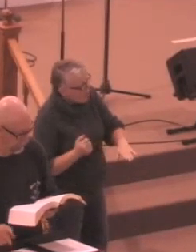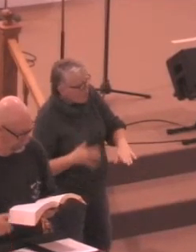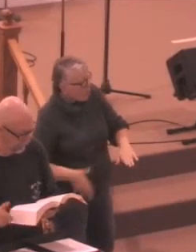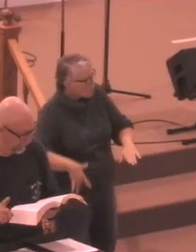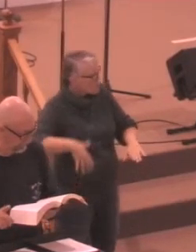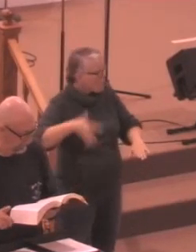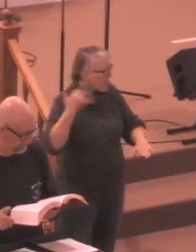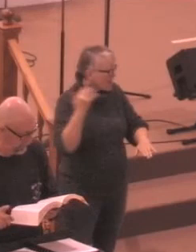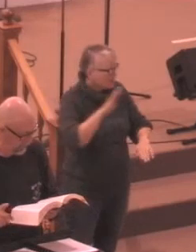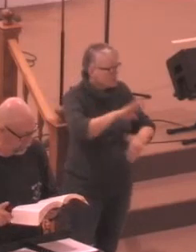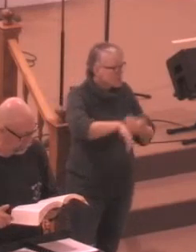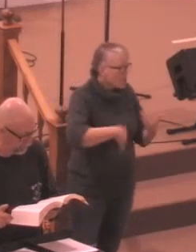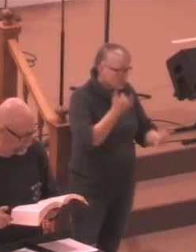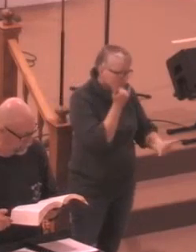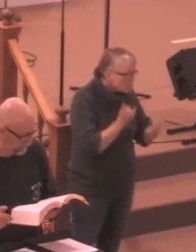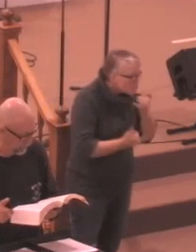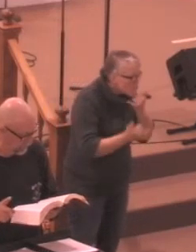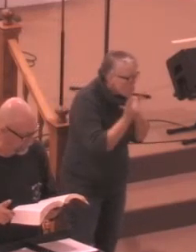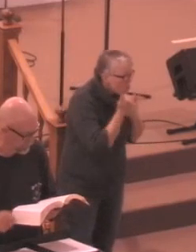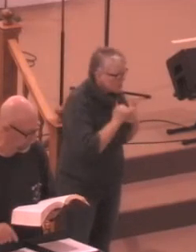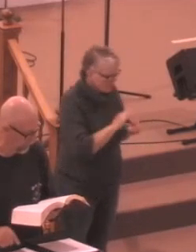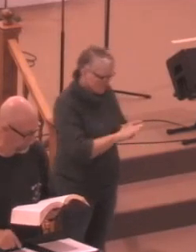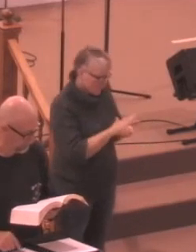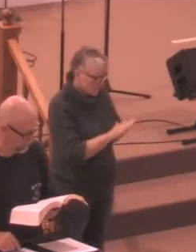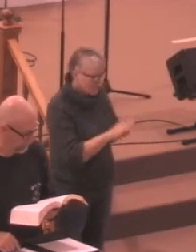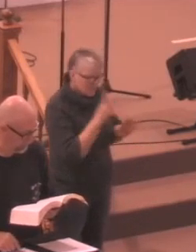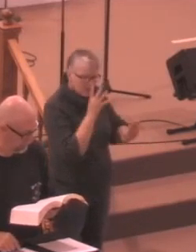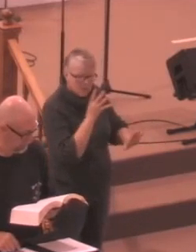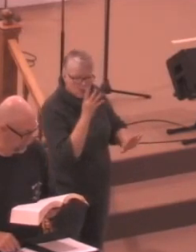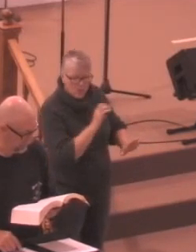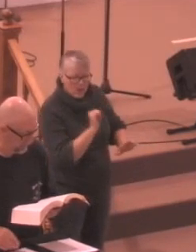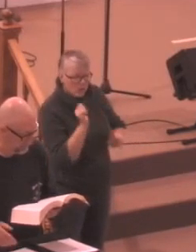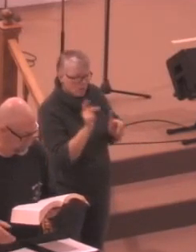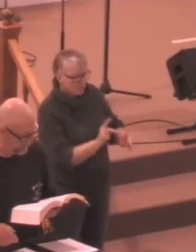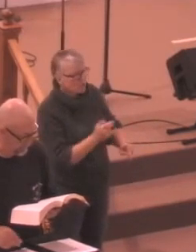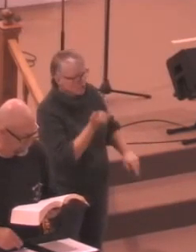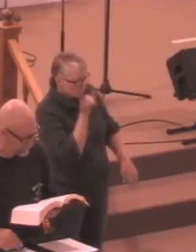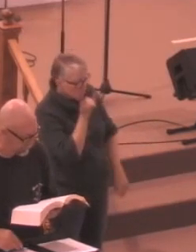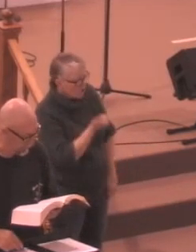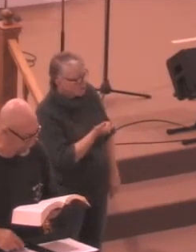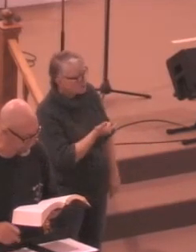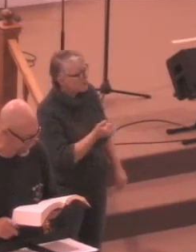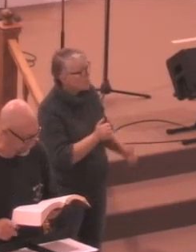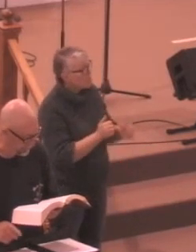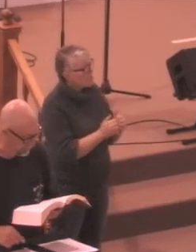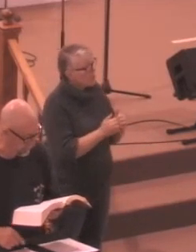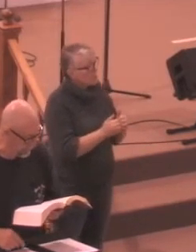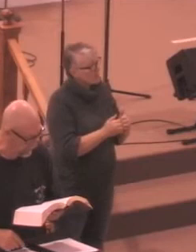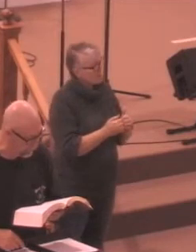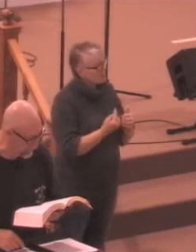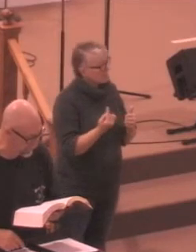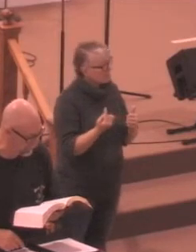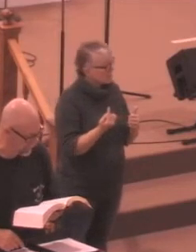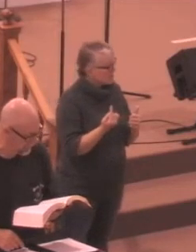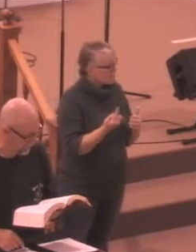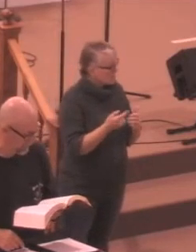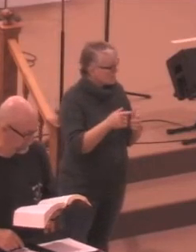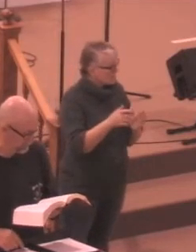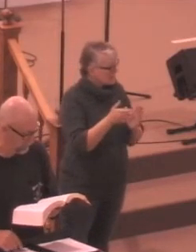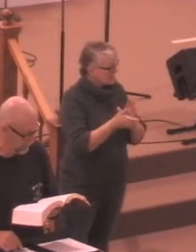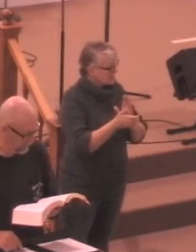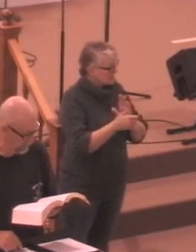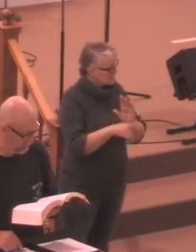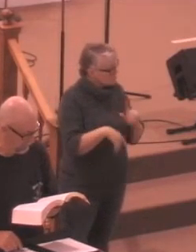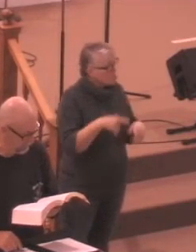transgressions, forgiving and overlooking another's fault. On the lips of the discerning, skillful and godly wisdom is